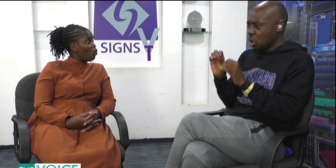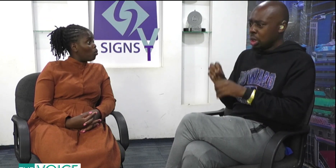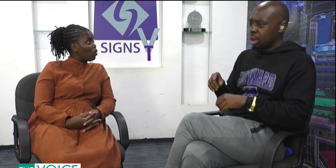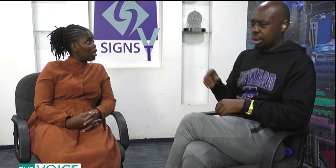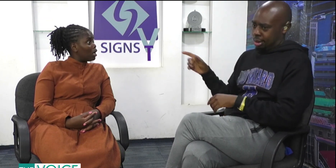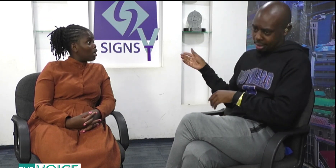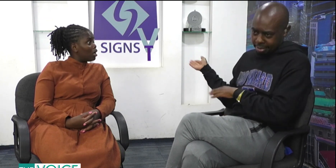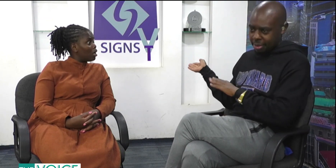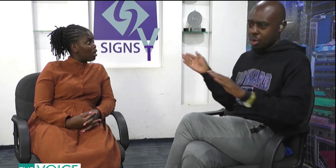home.